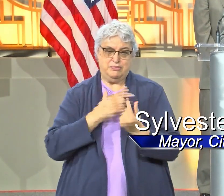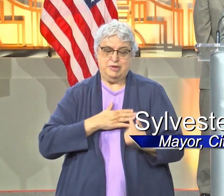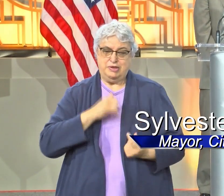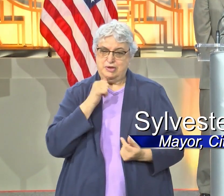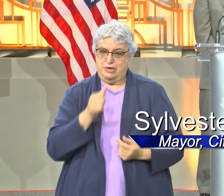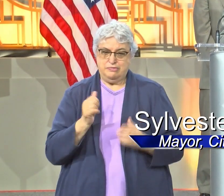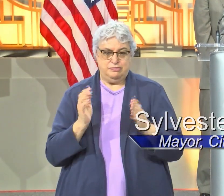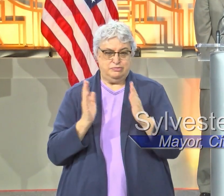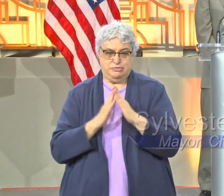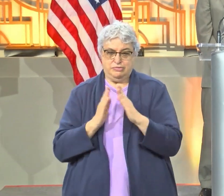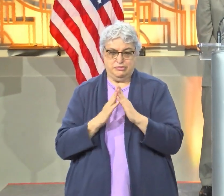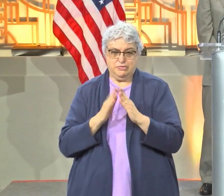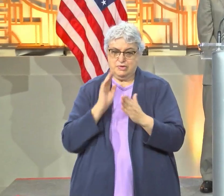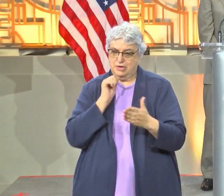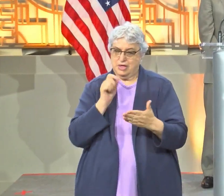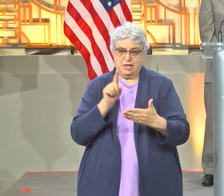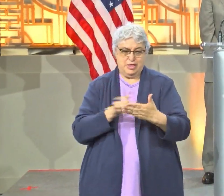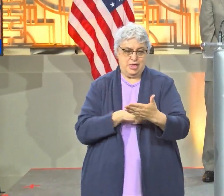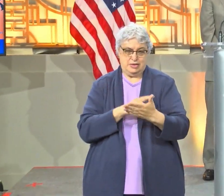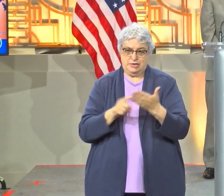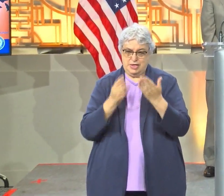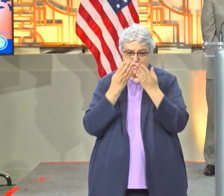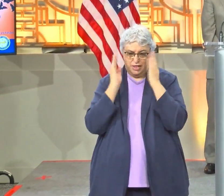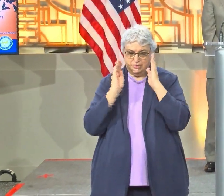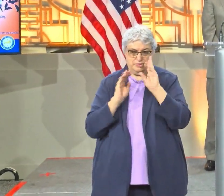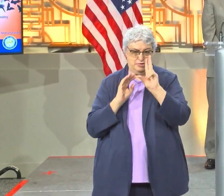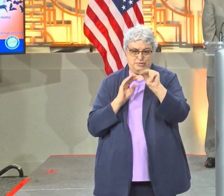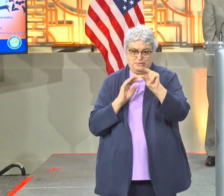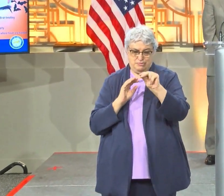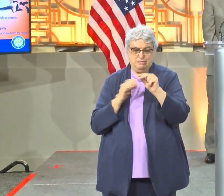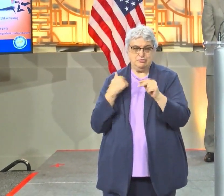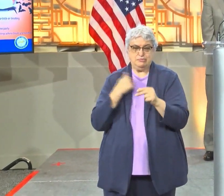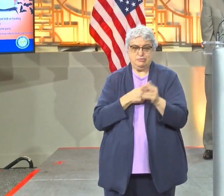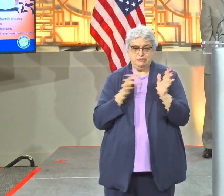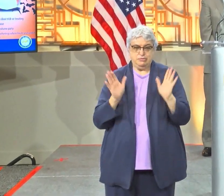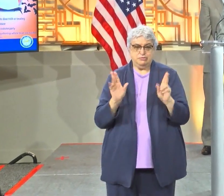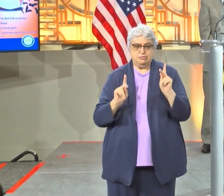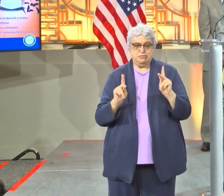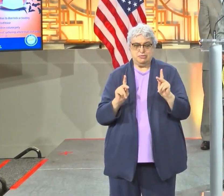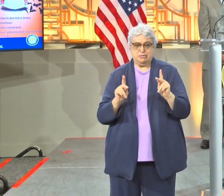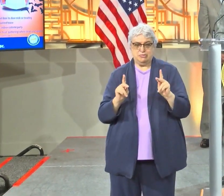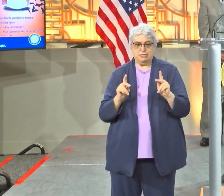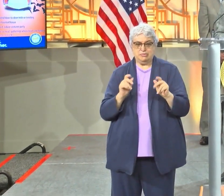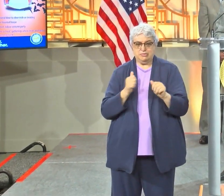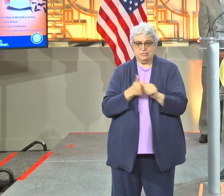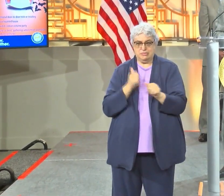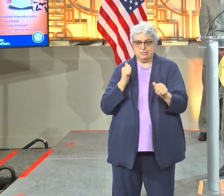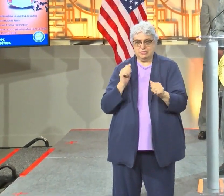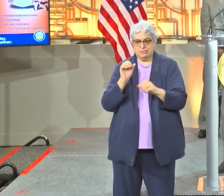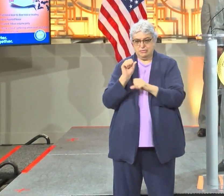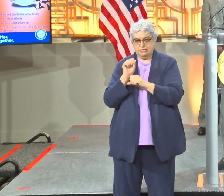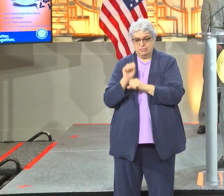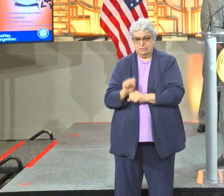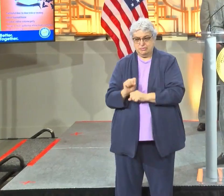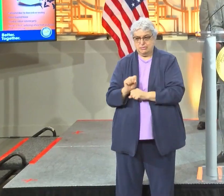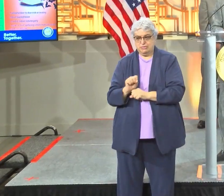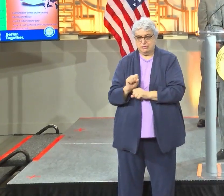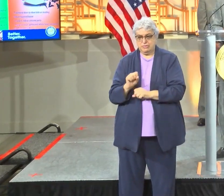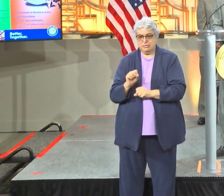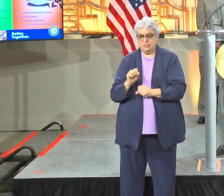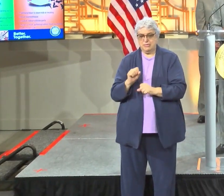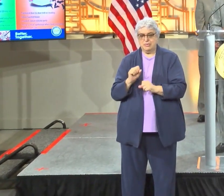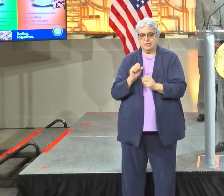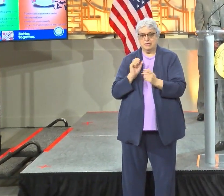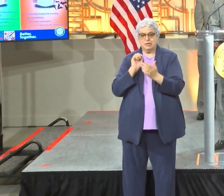city we're not canceling Halloween, but we are encouraging people to forego traditional